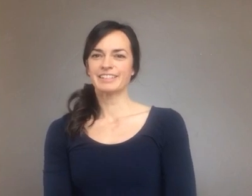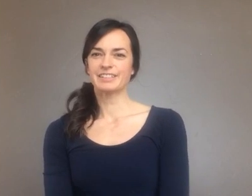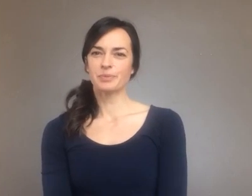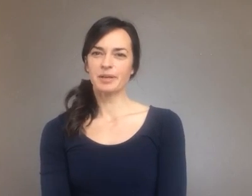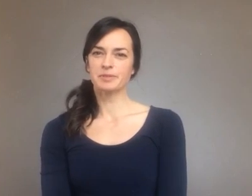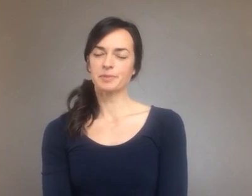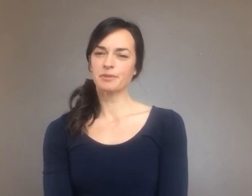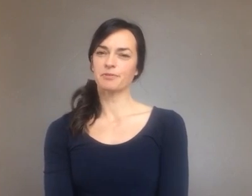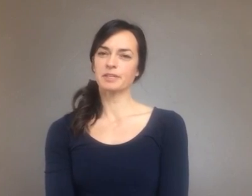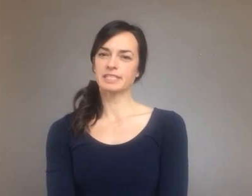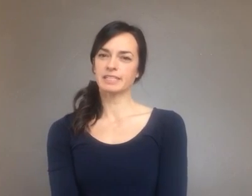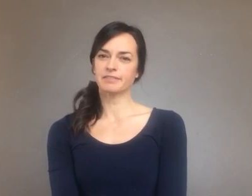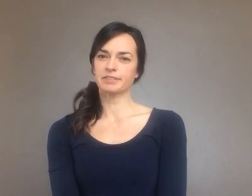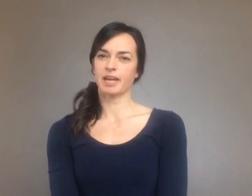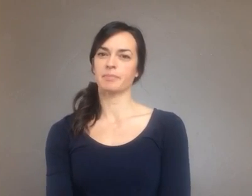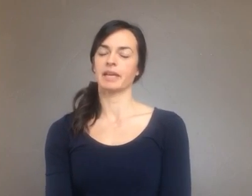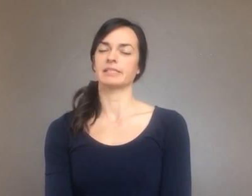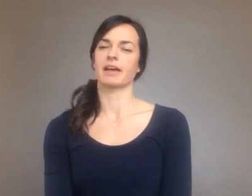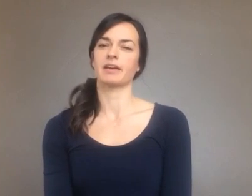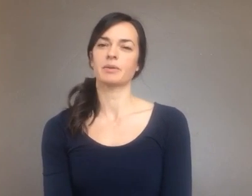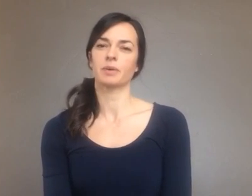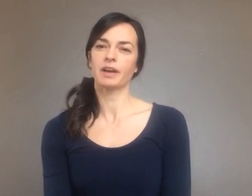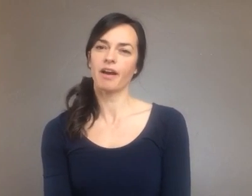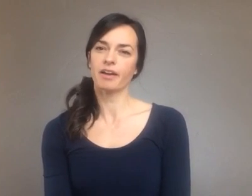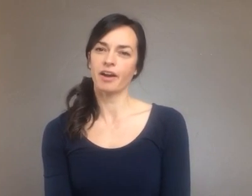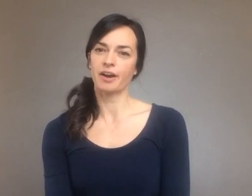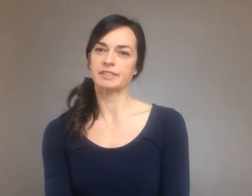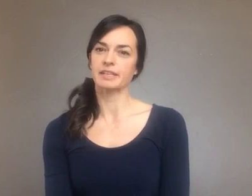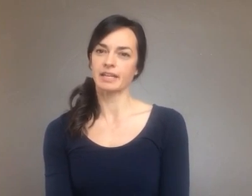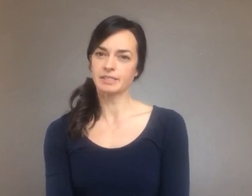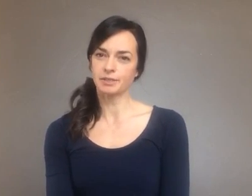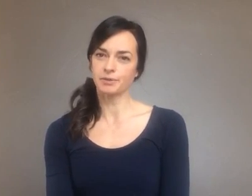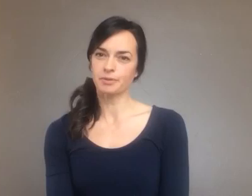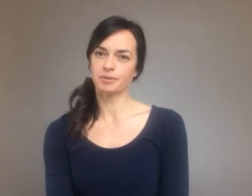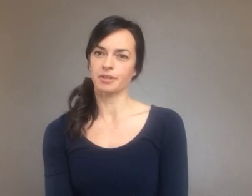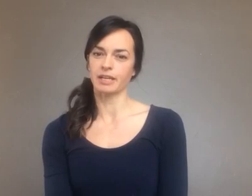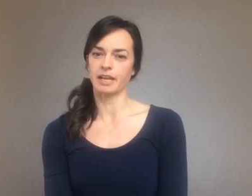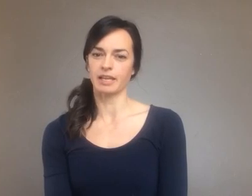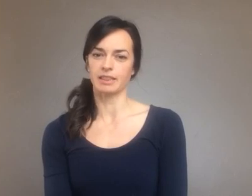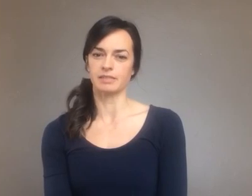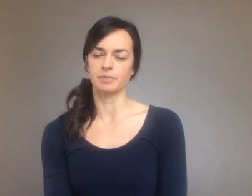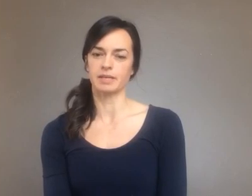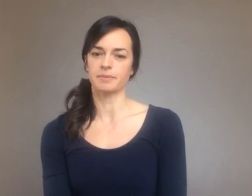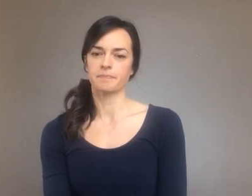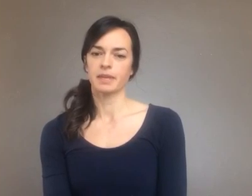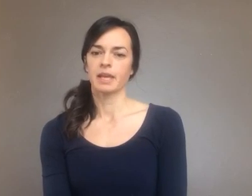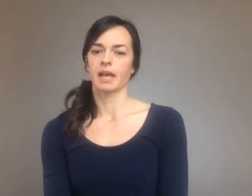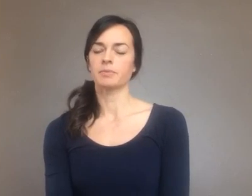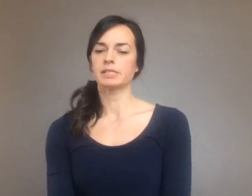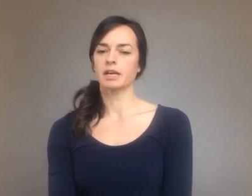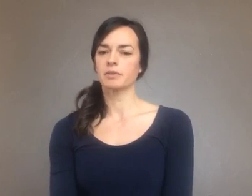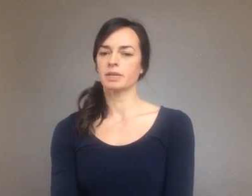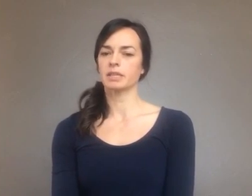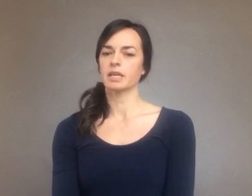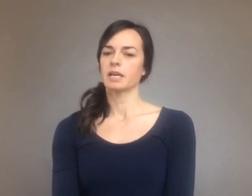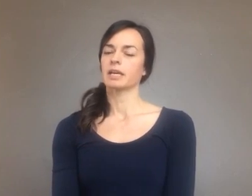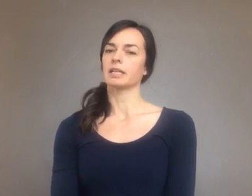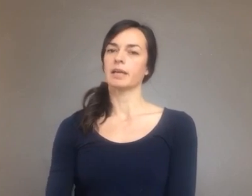Heritage! Welcome to week 14 of your timeline song. We are on cards 92 through 98 this week. And we start with